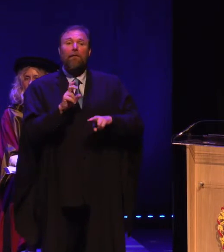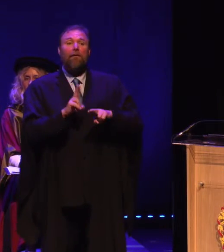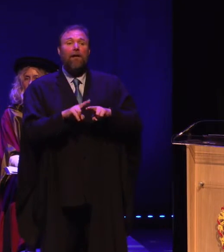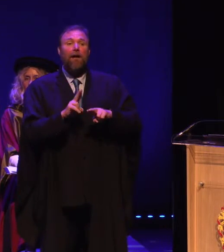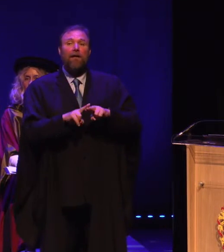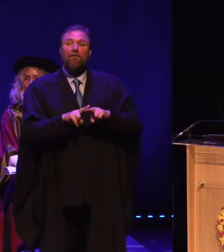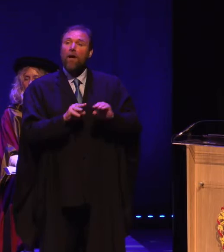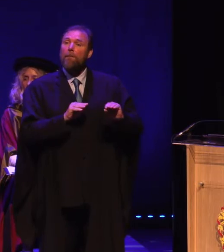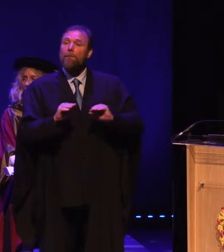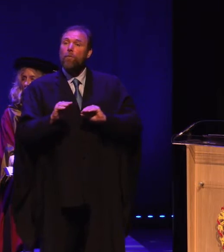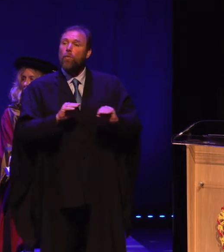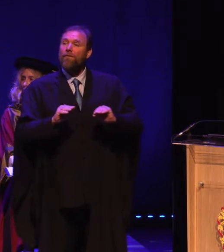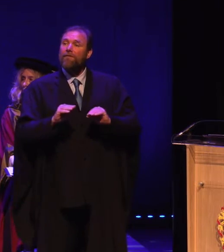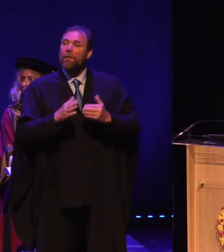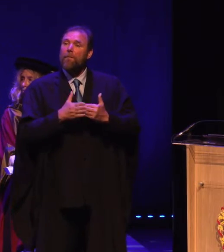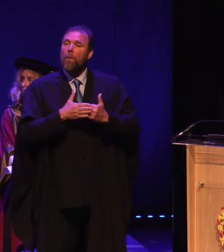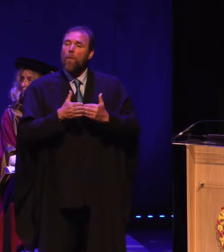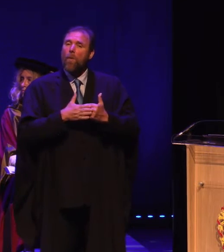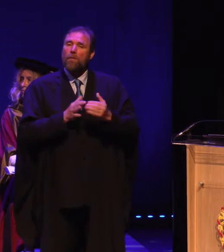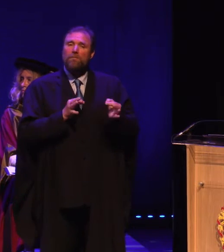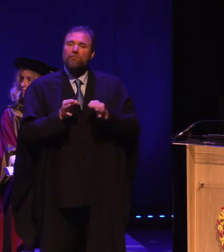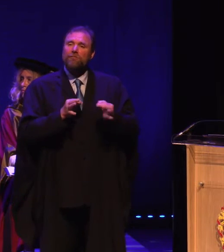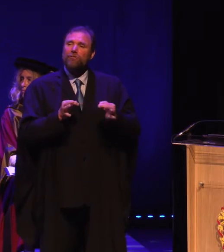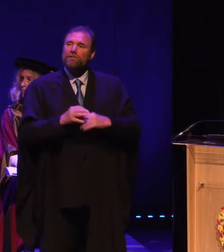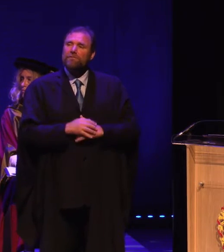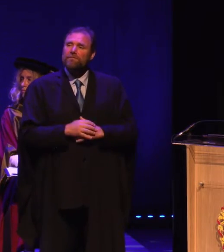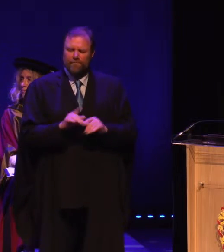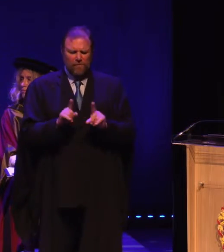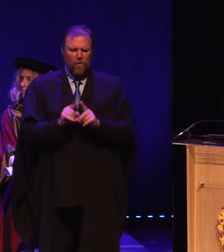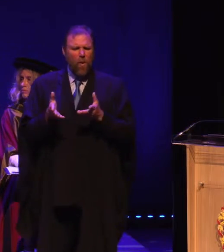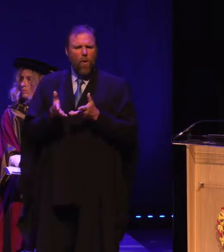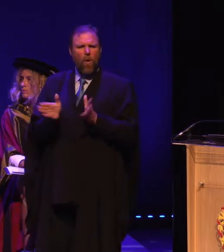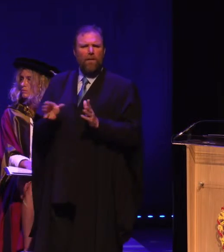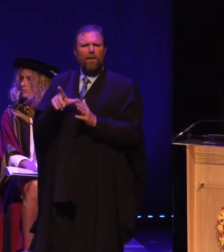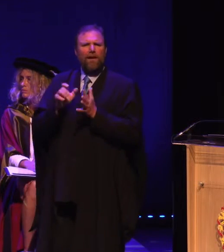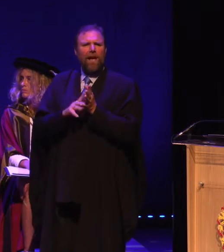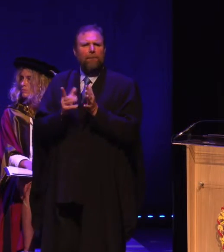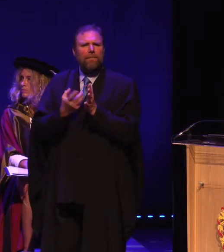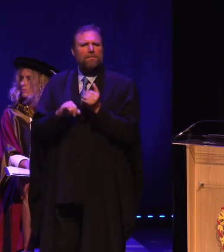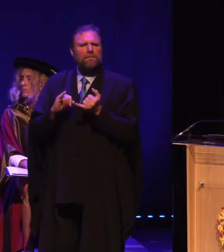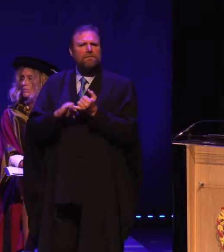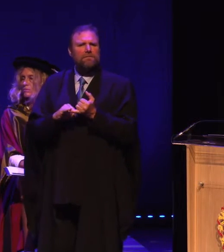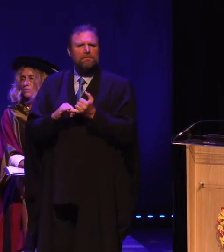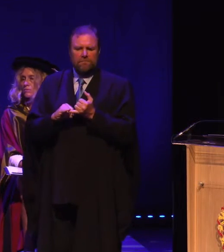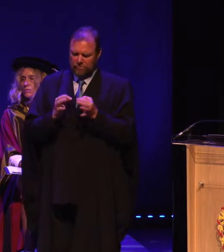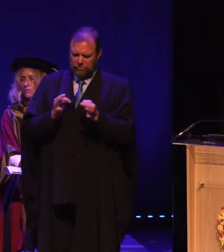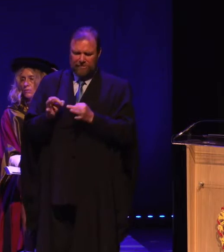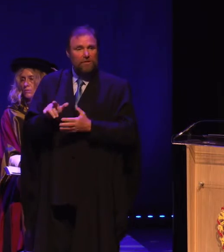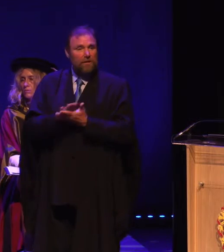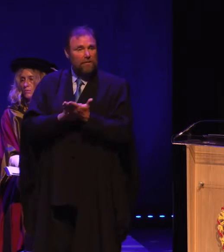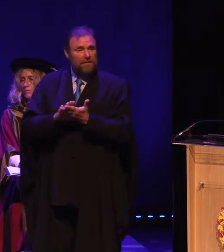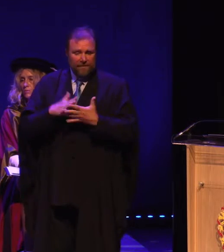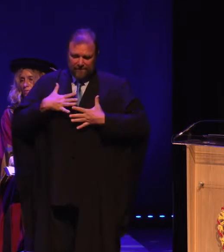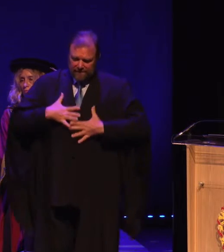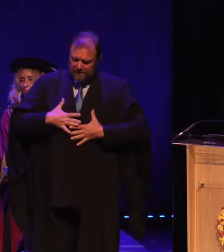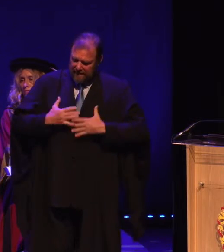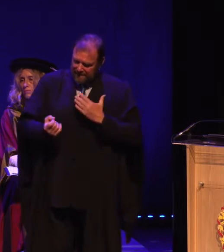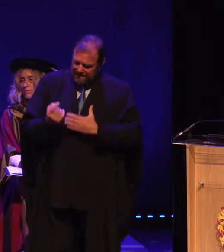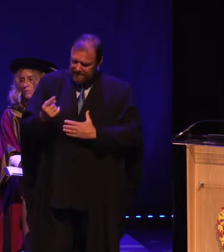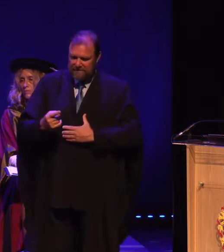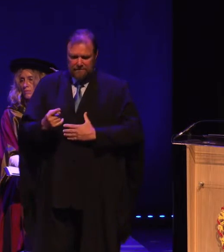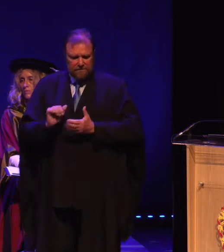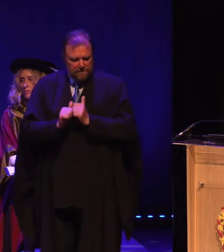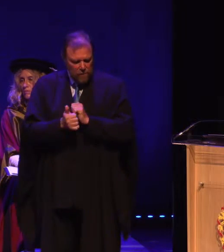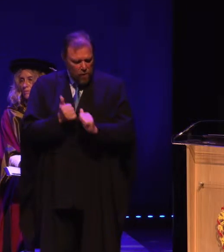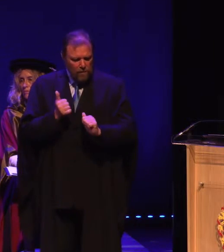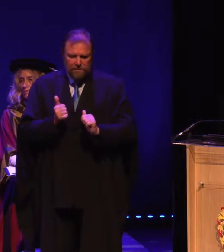More strategy and to our Open Campus programme, which provides physical activity, sport, health and